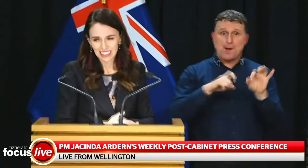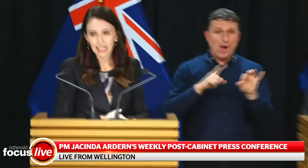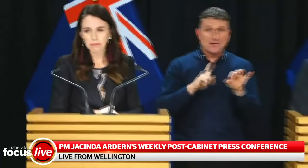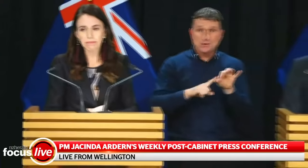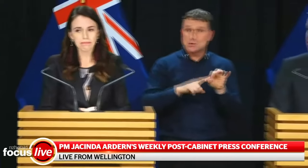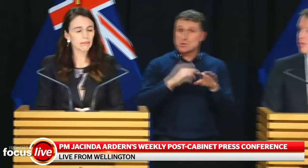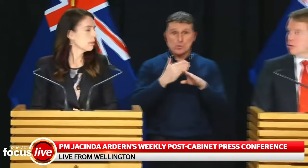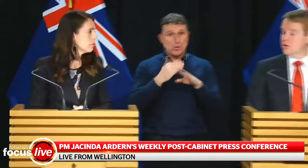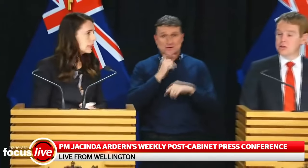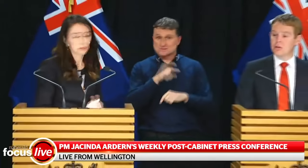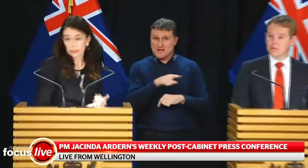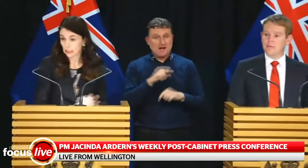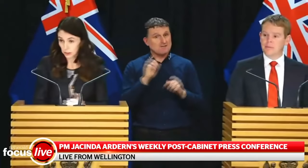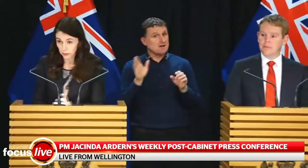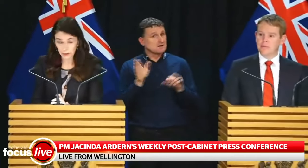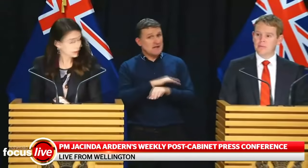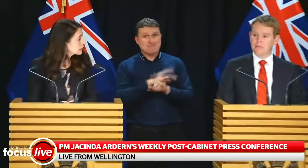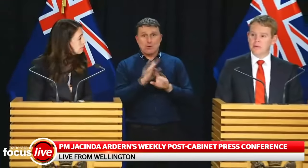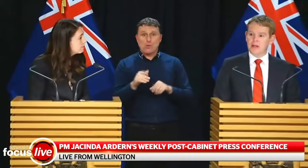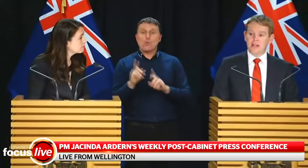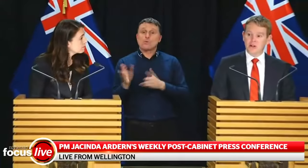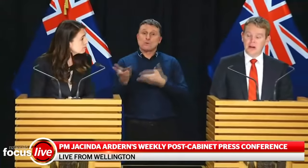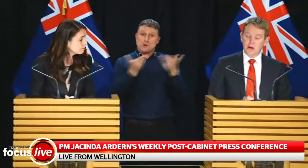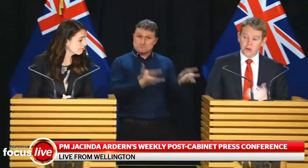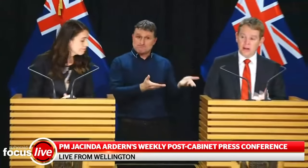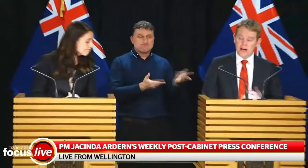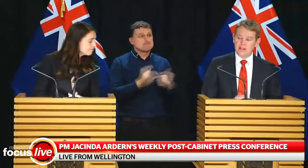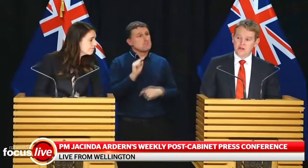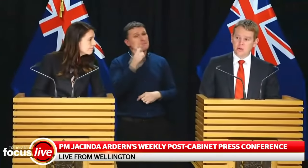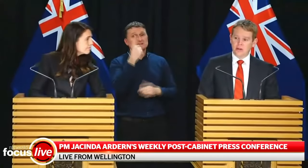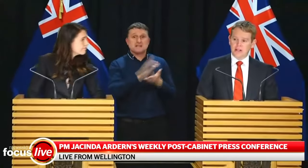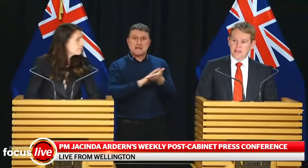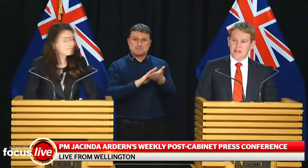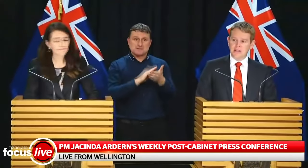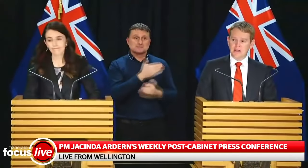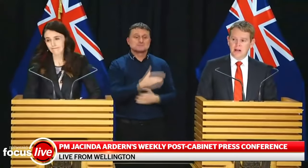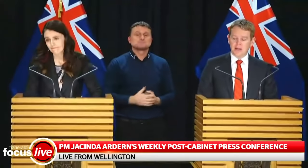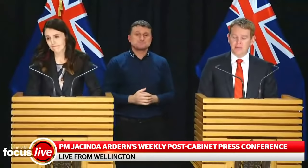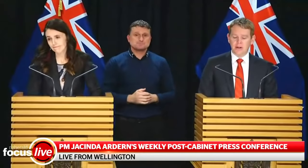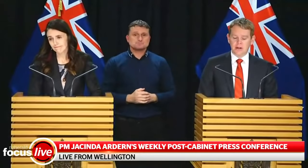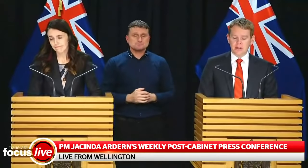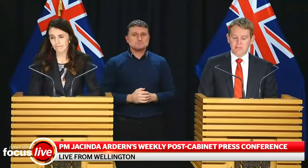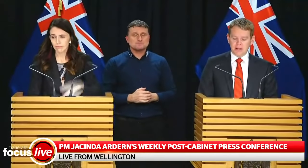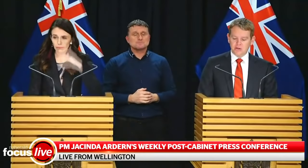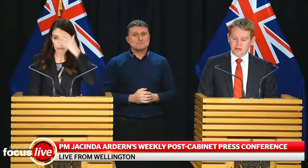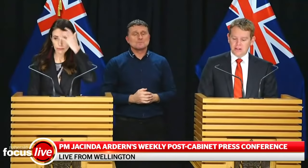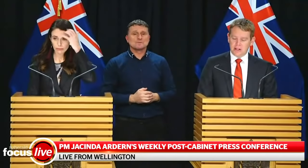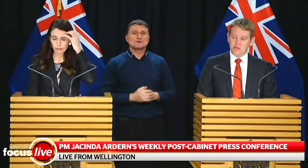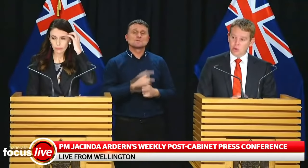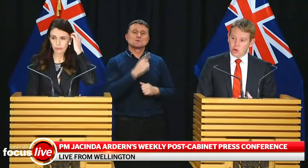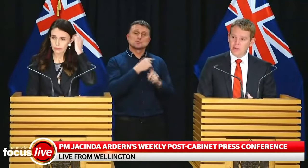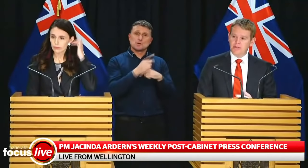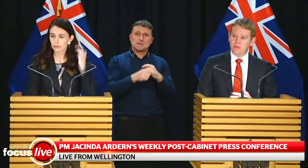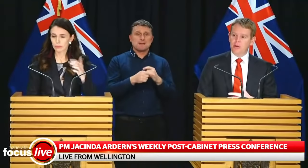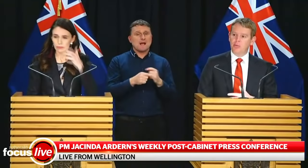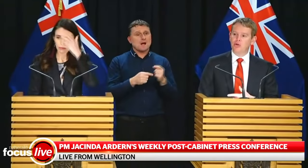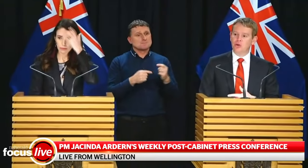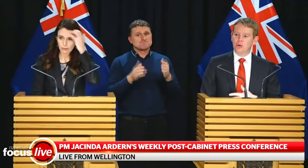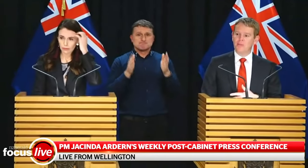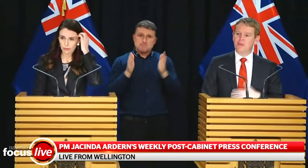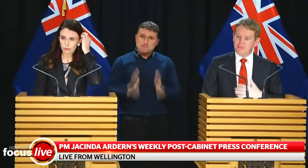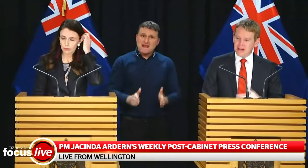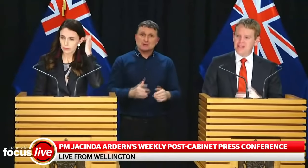of them in London. Yep. Minister Hopkins is doing work on this. Yeah, so on that last issue around extending the mandatory vaccination requirement for